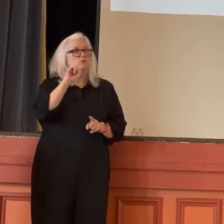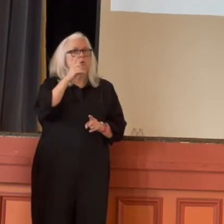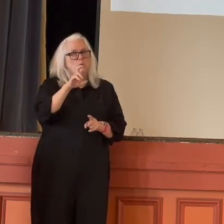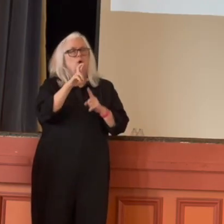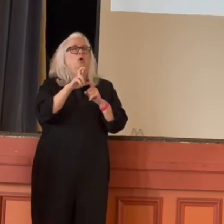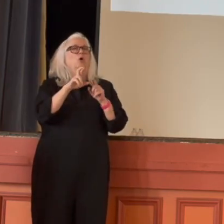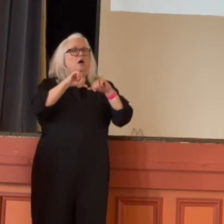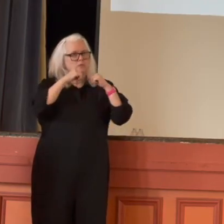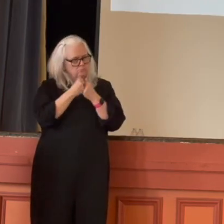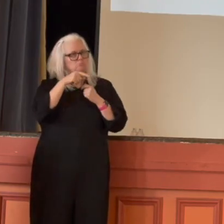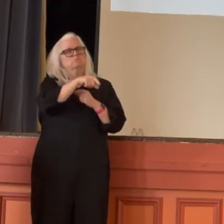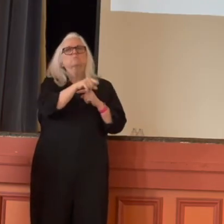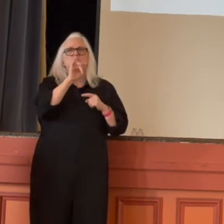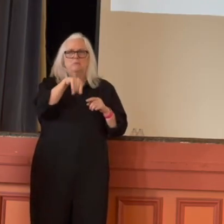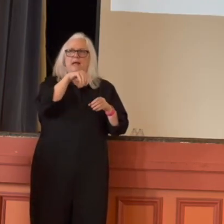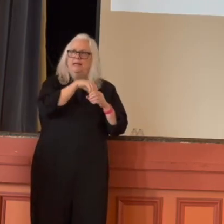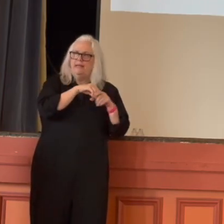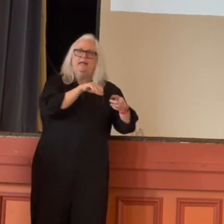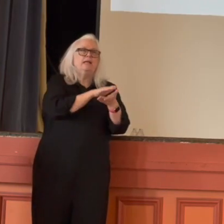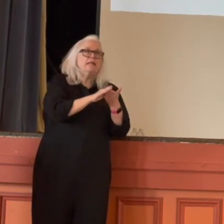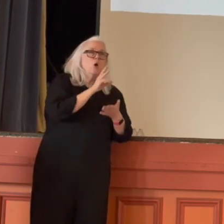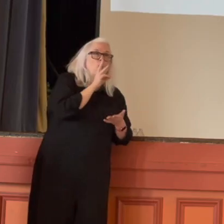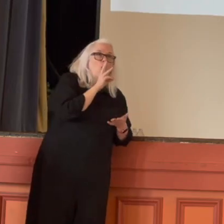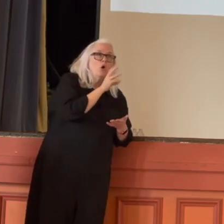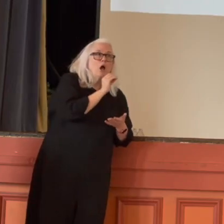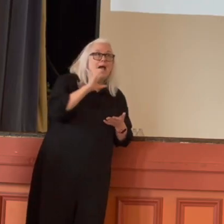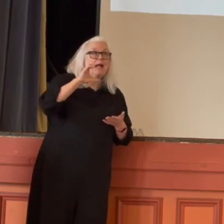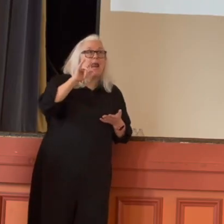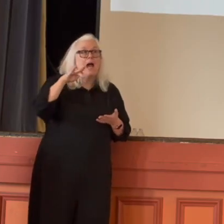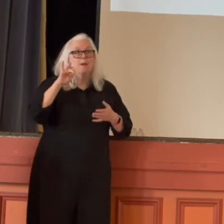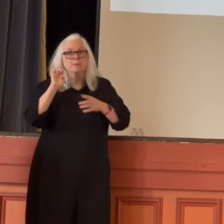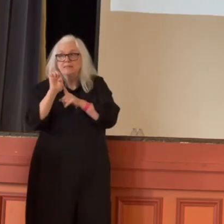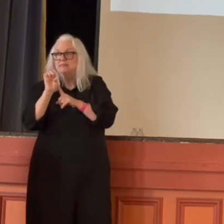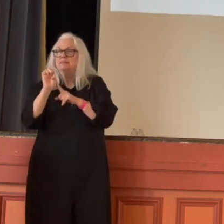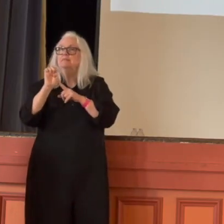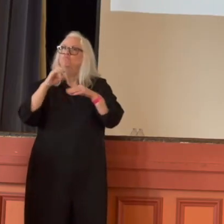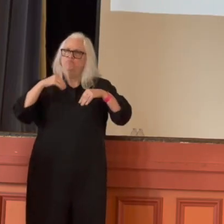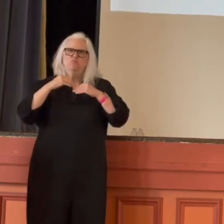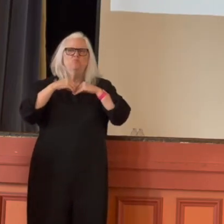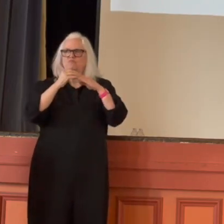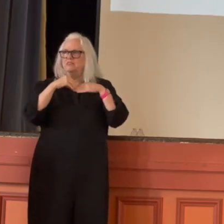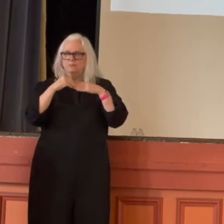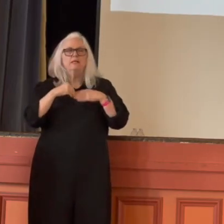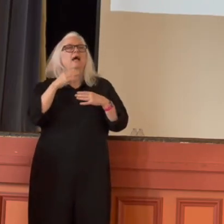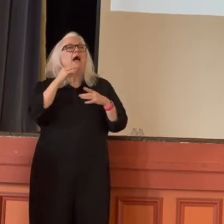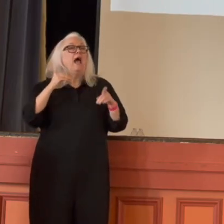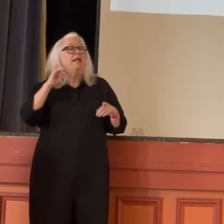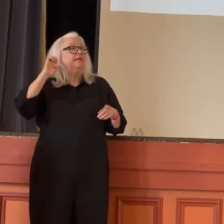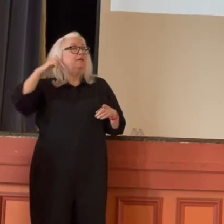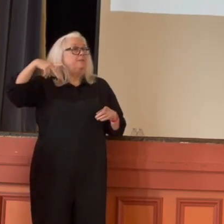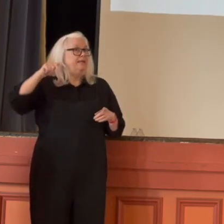clean water and climate resilience. It is the city's response to the EPA mandate to reduce sewer overflows into